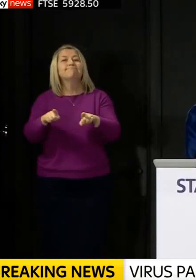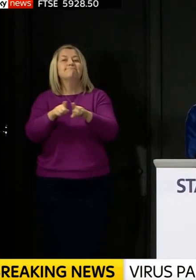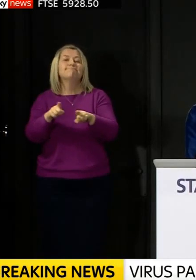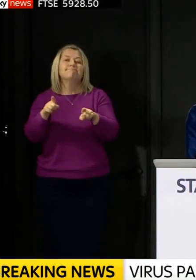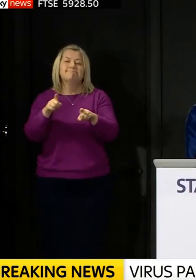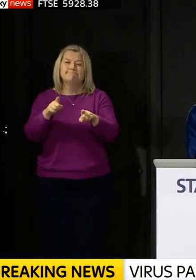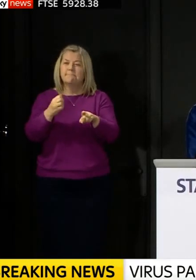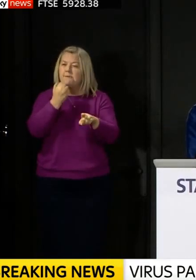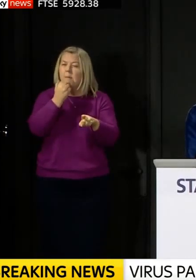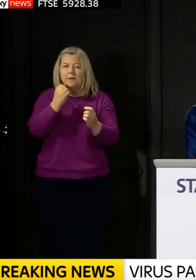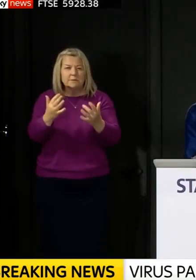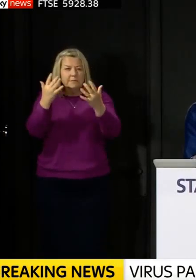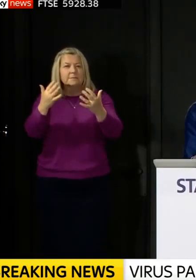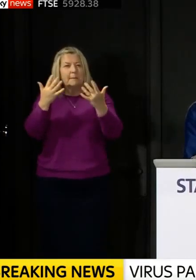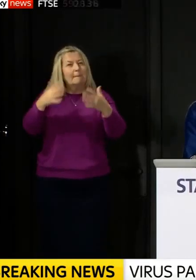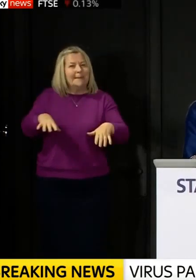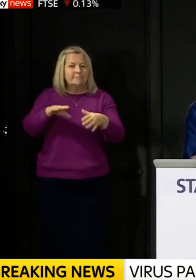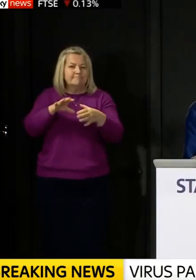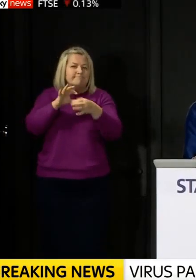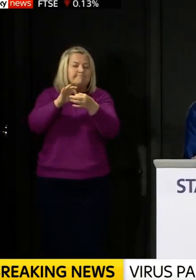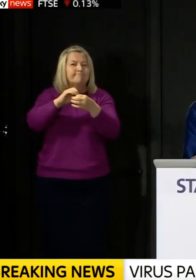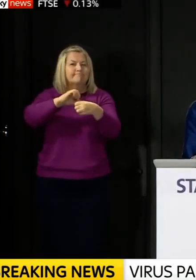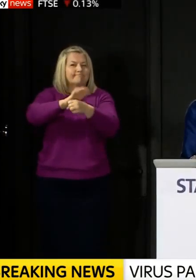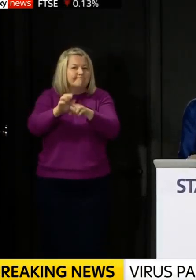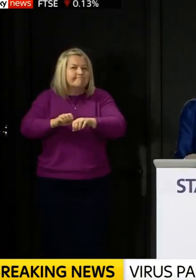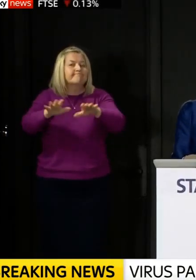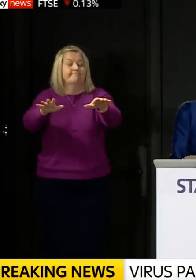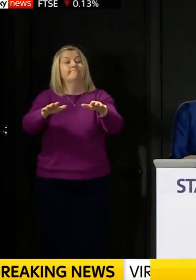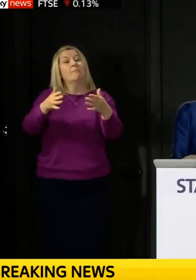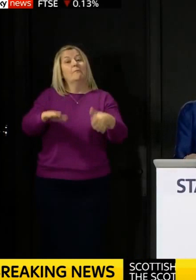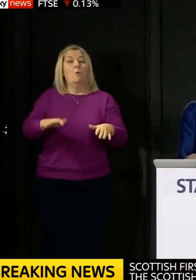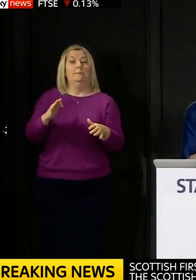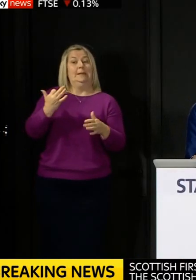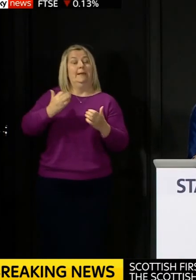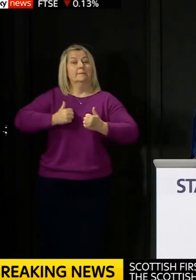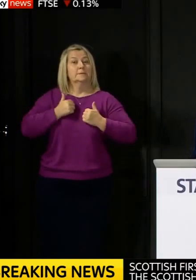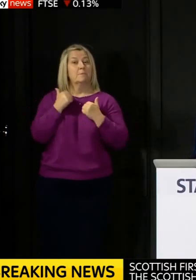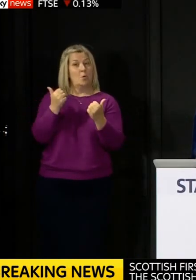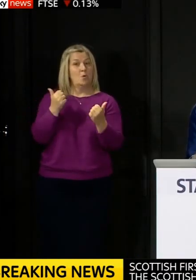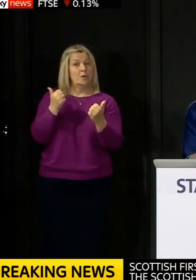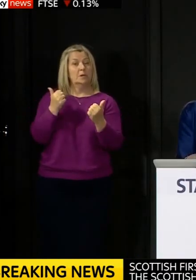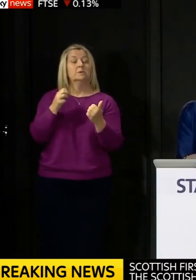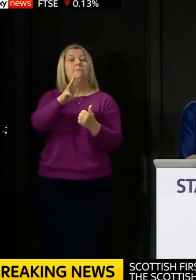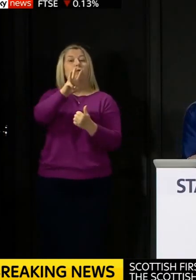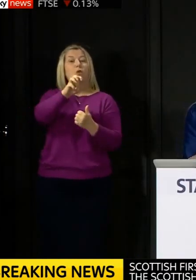of the key statistics in relation to COVID-19. As at 9 o'clock this morning, I can report that there have been